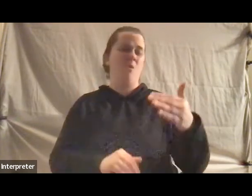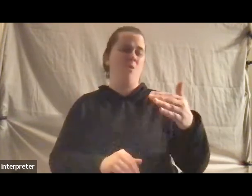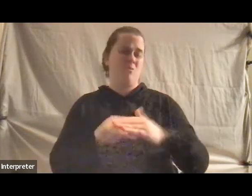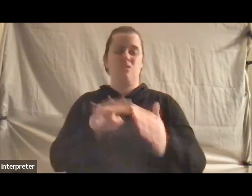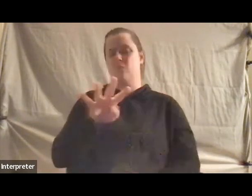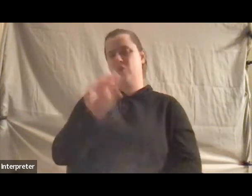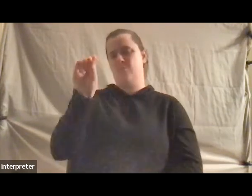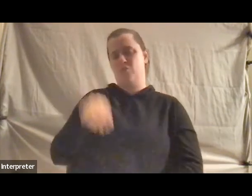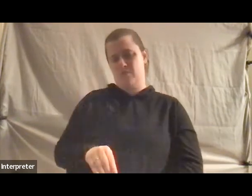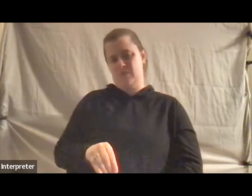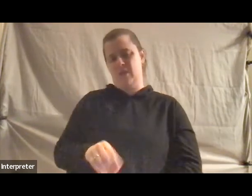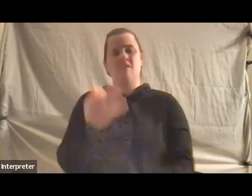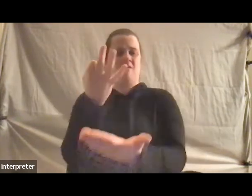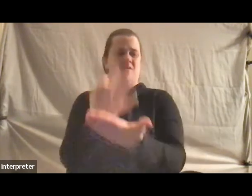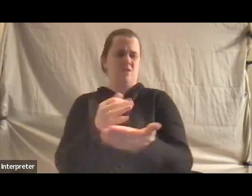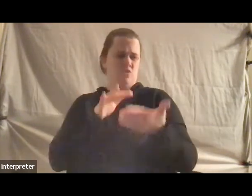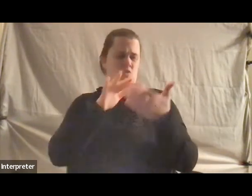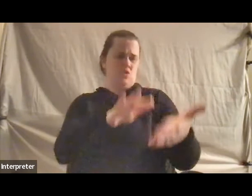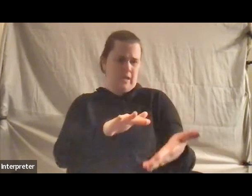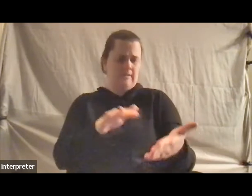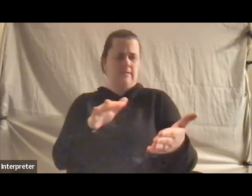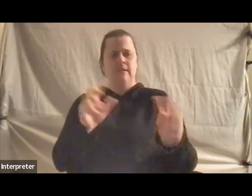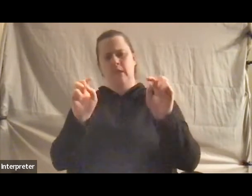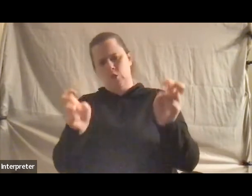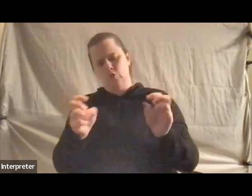address the issue of housing and homelessness.